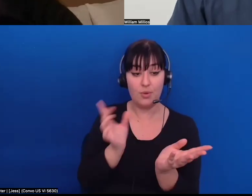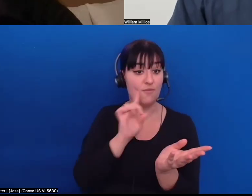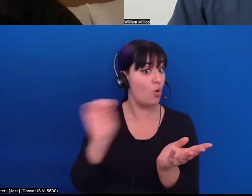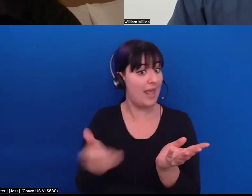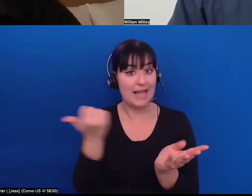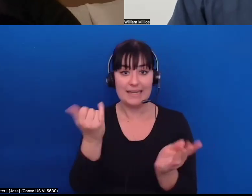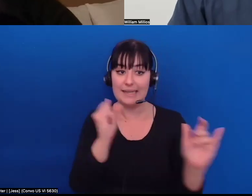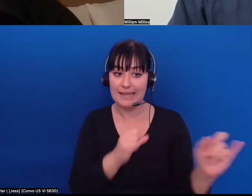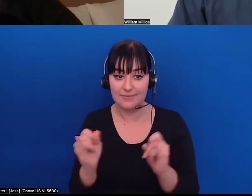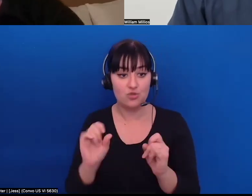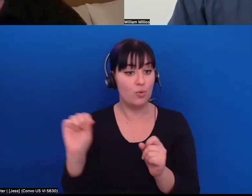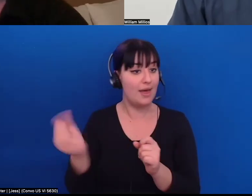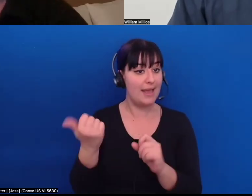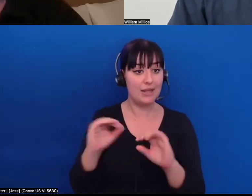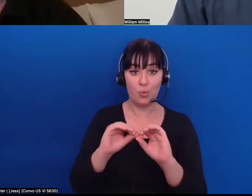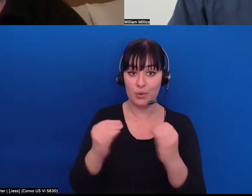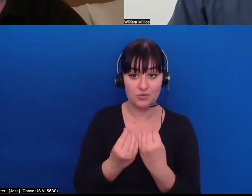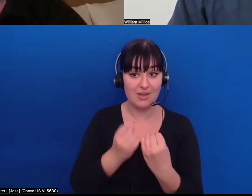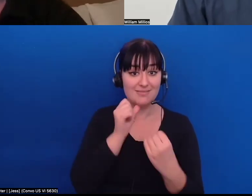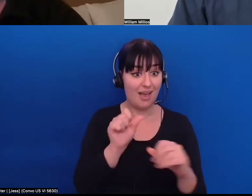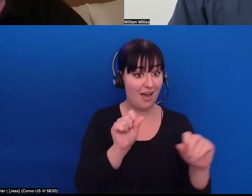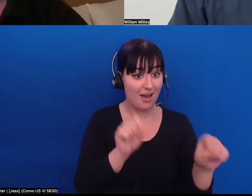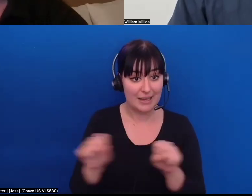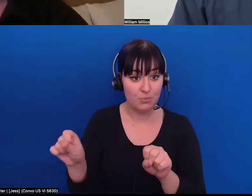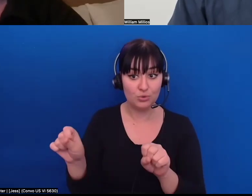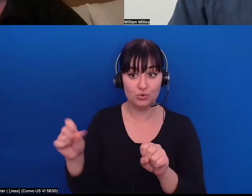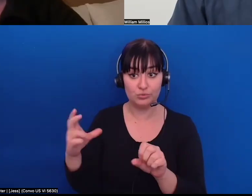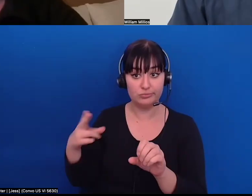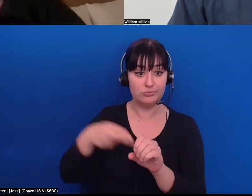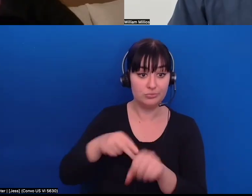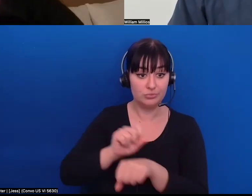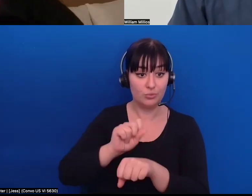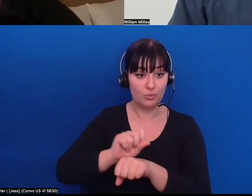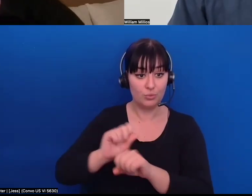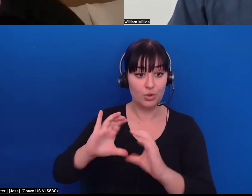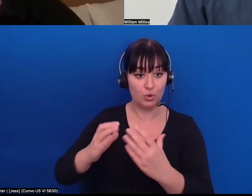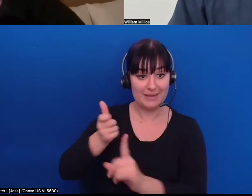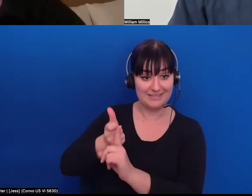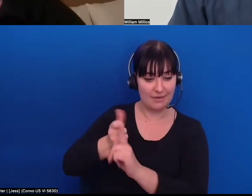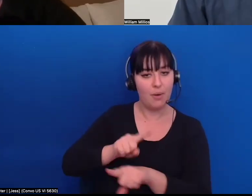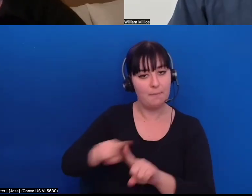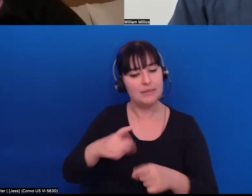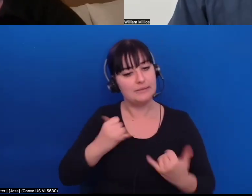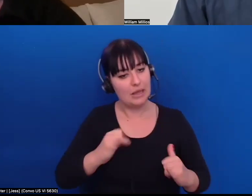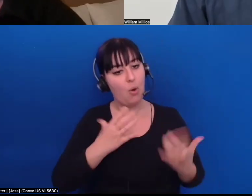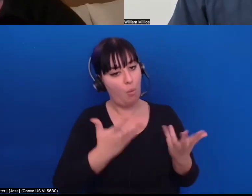any organization who was not able to be on the work group itself but wishes to provide comments.